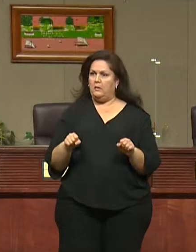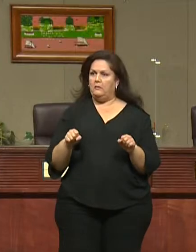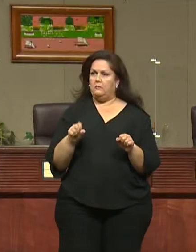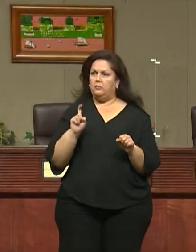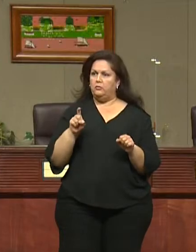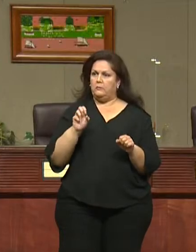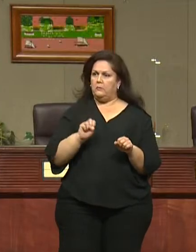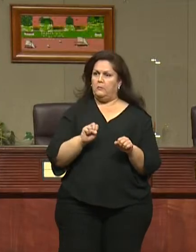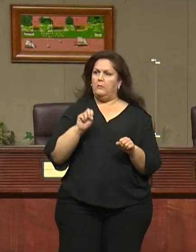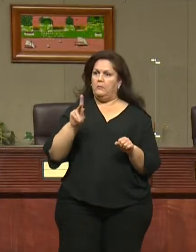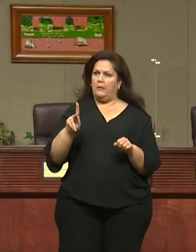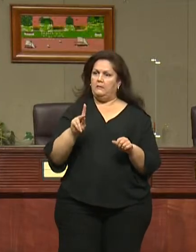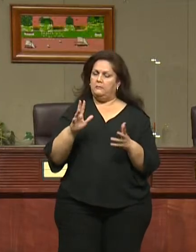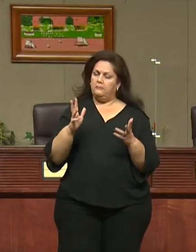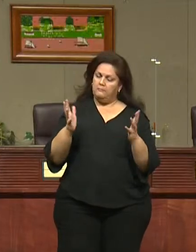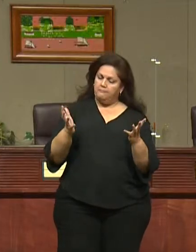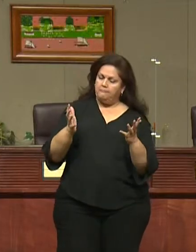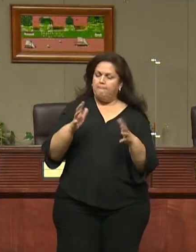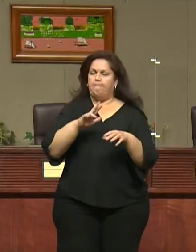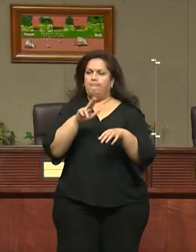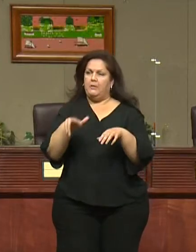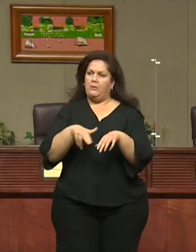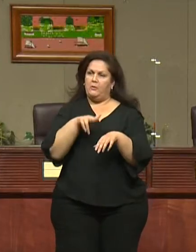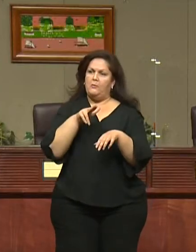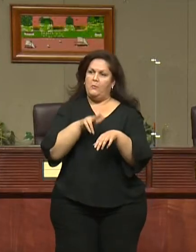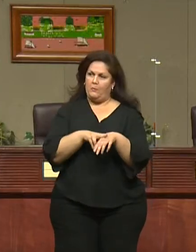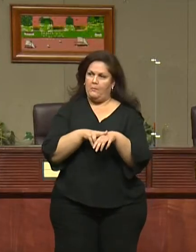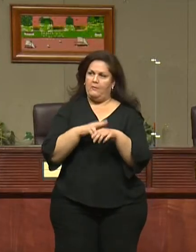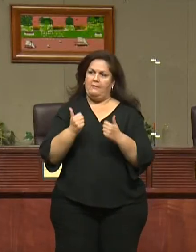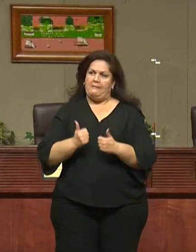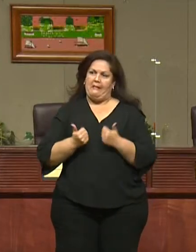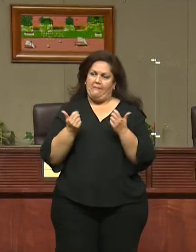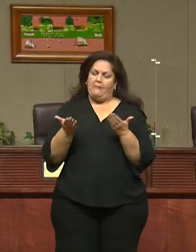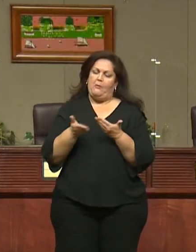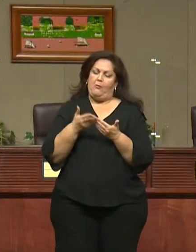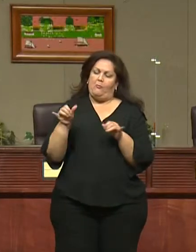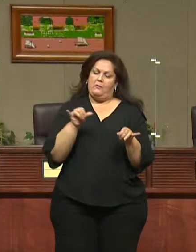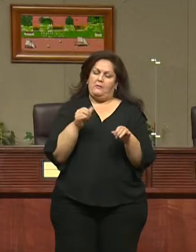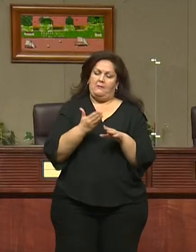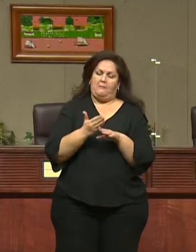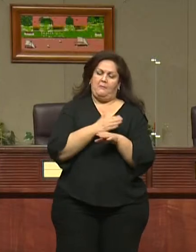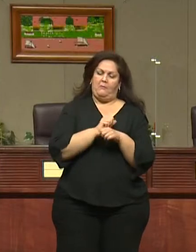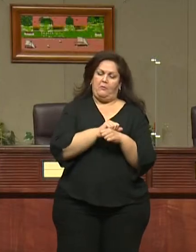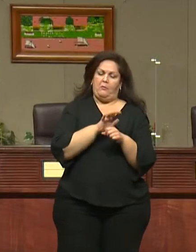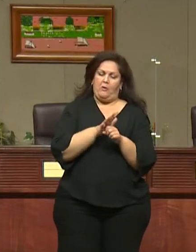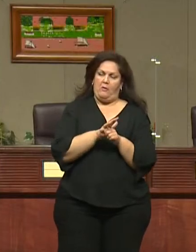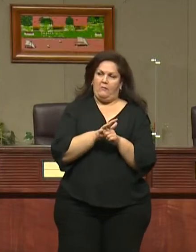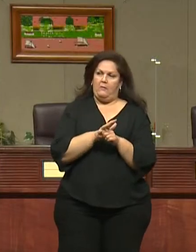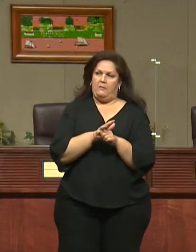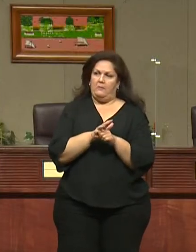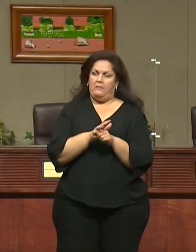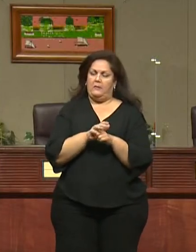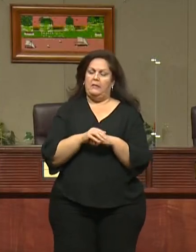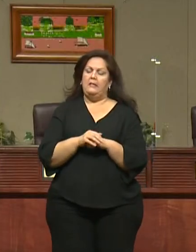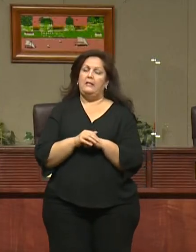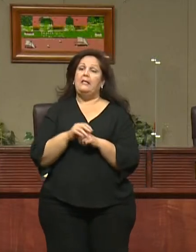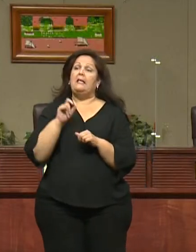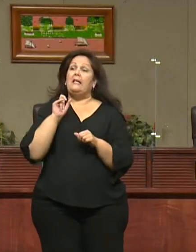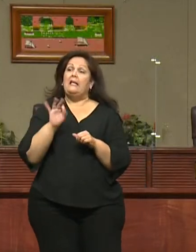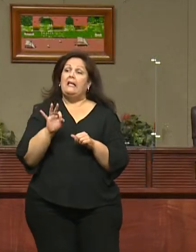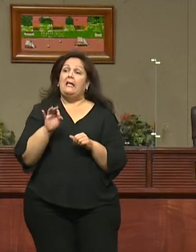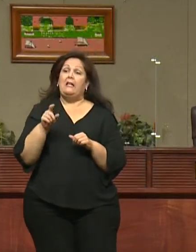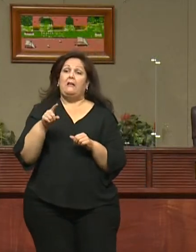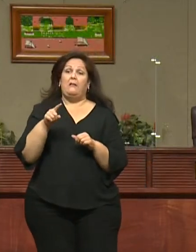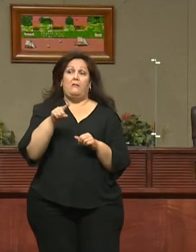to some normalcy pre-pandemic once we hit that pinnacle. If you